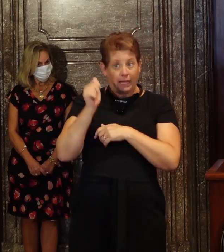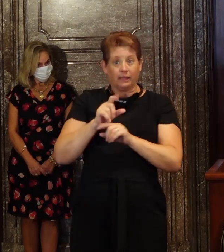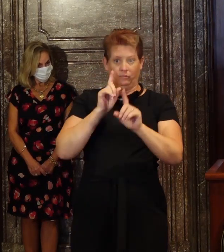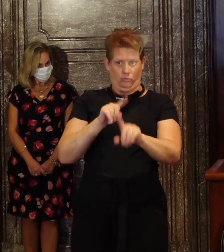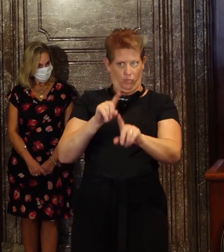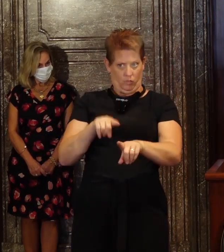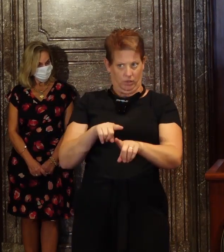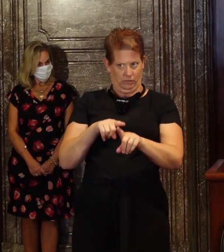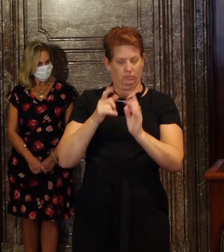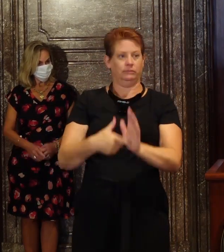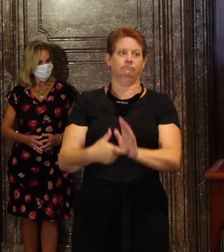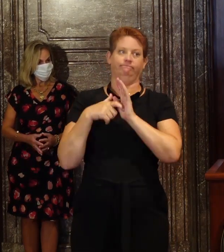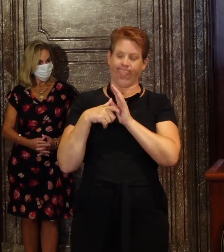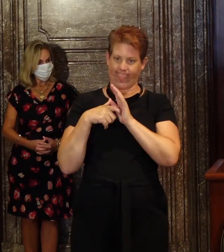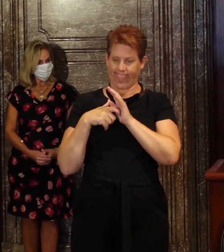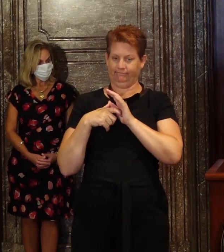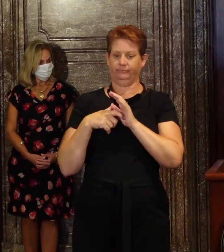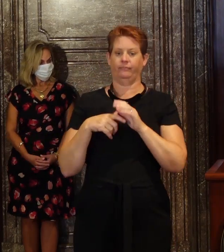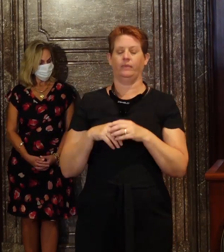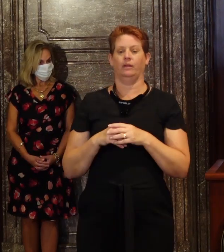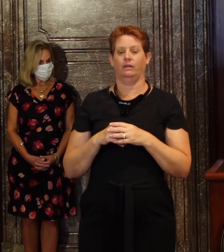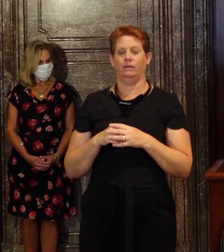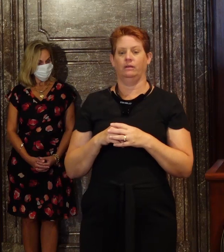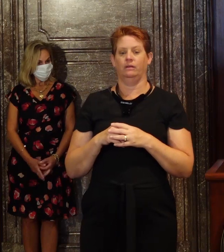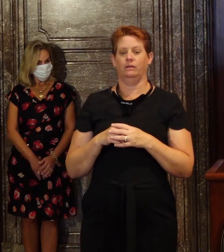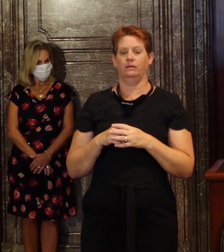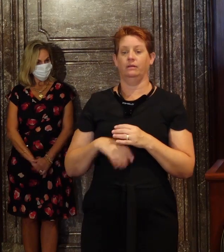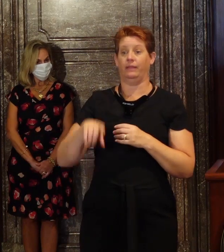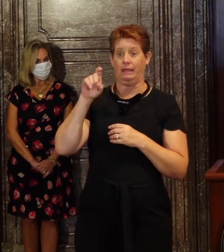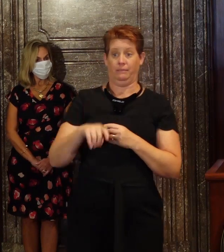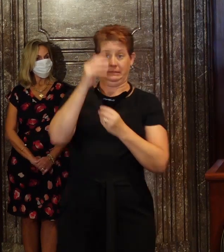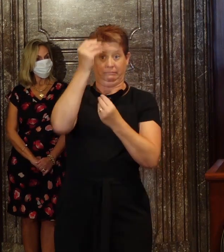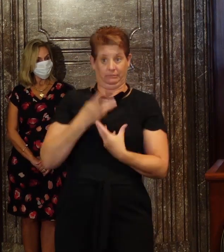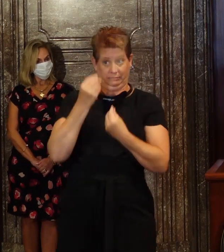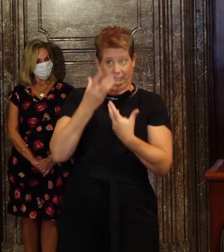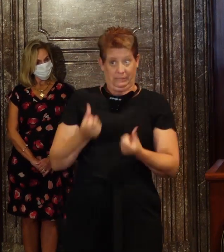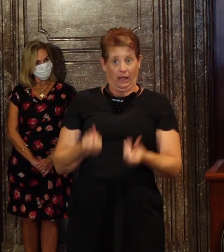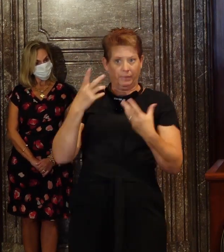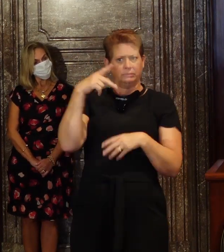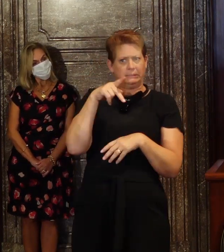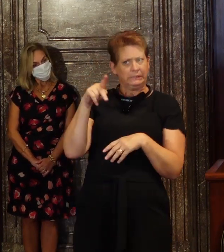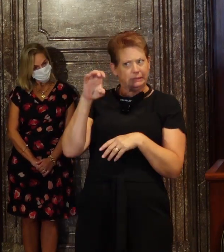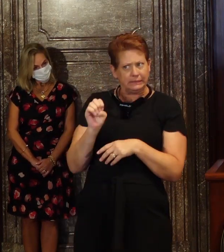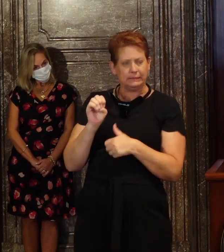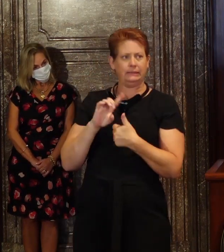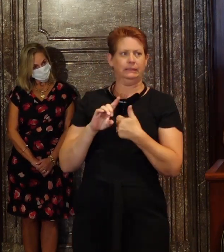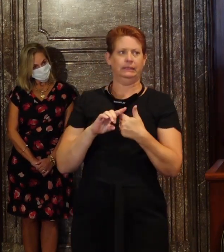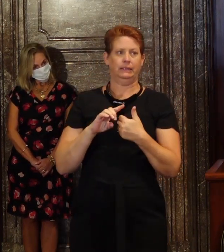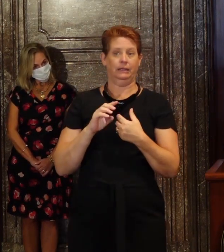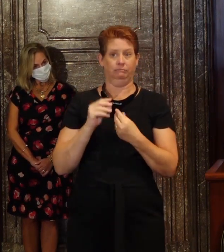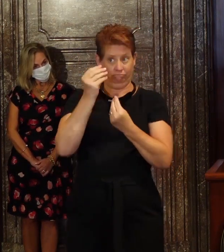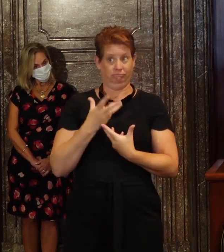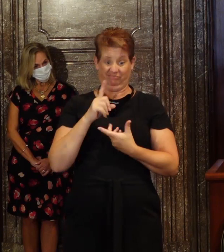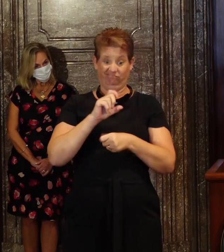facilities. We'll be requiring them to tell us how much PPE they have available, that reassure us, in